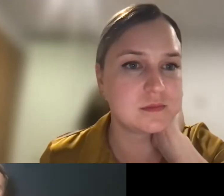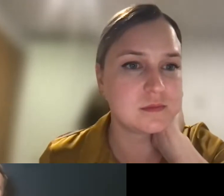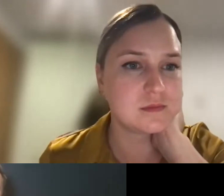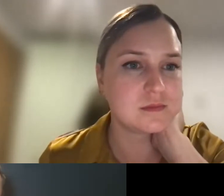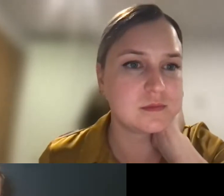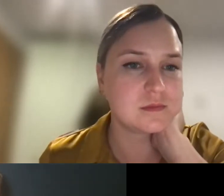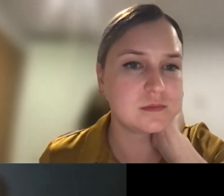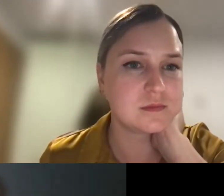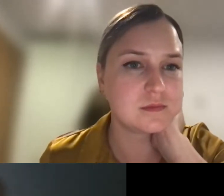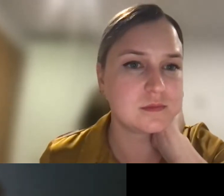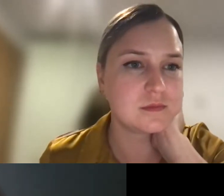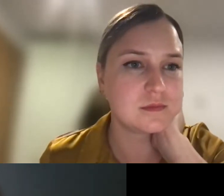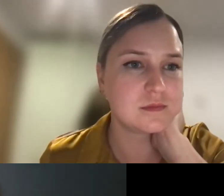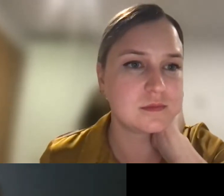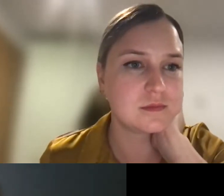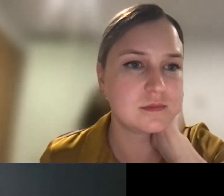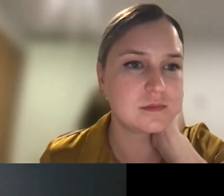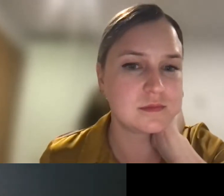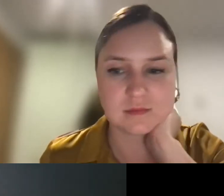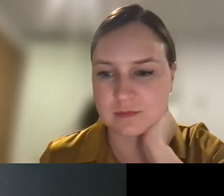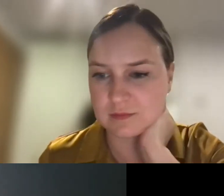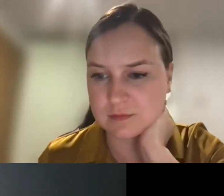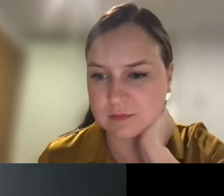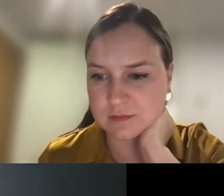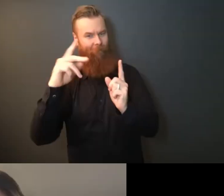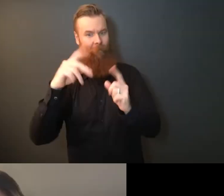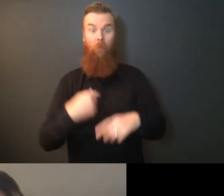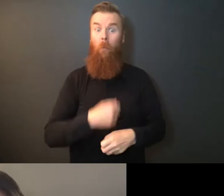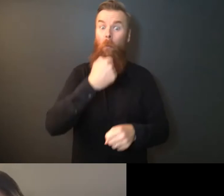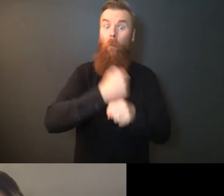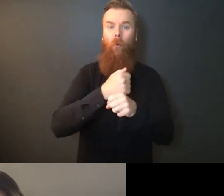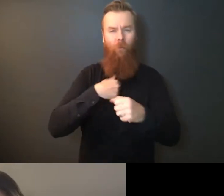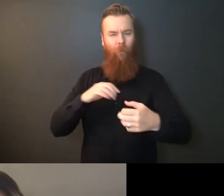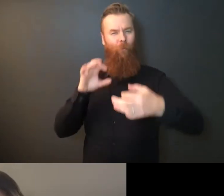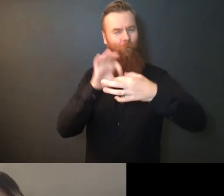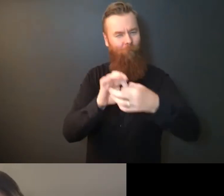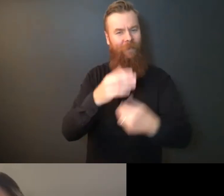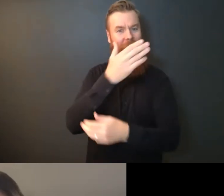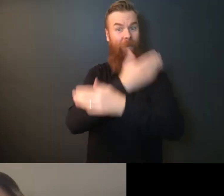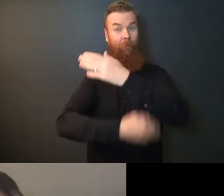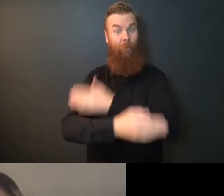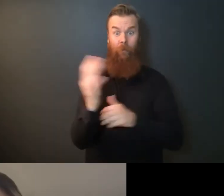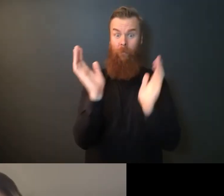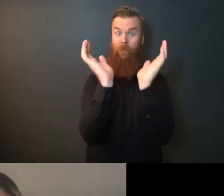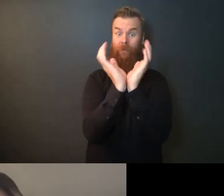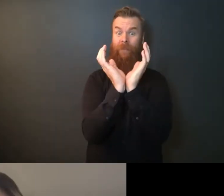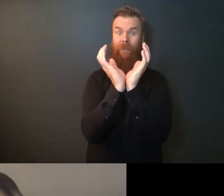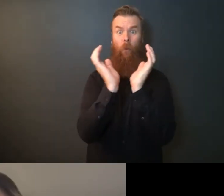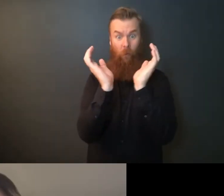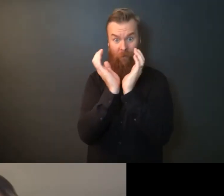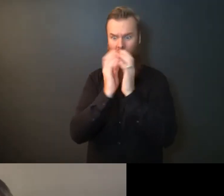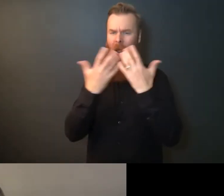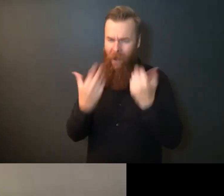I work for disability section of UNICEF and in touch with organizations with disabilities and people with disabilities themselves. So there's also